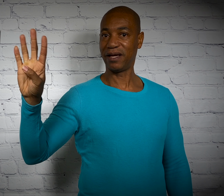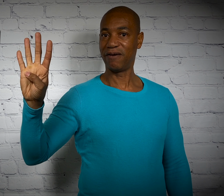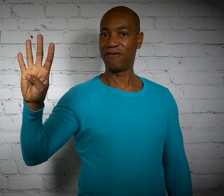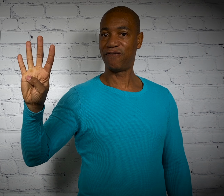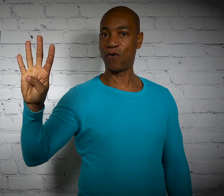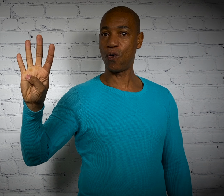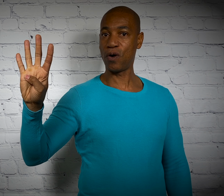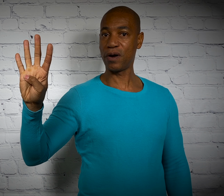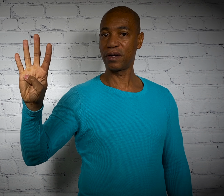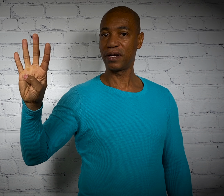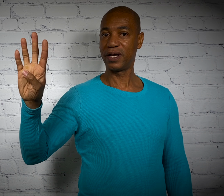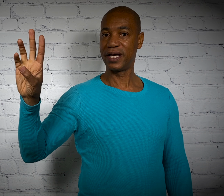64,